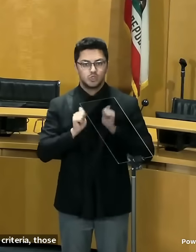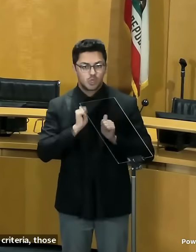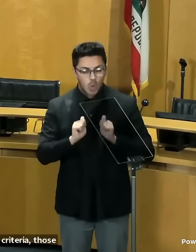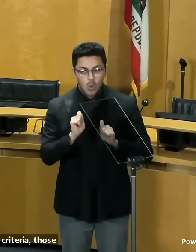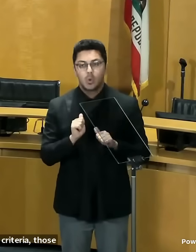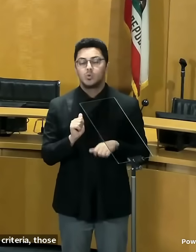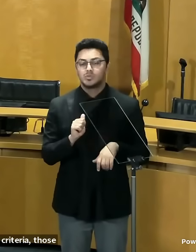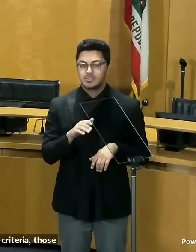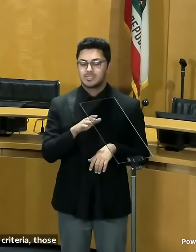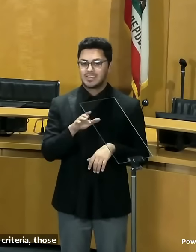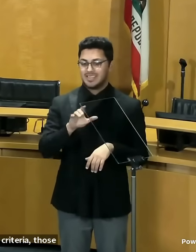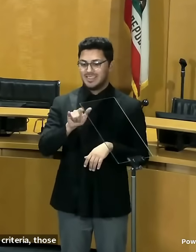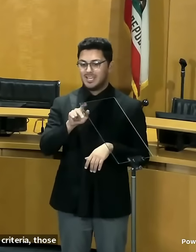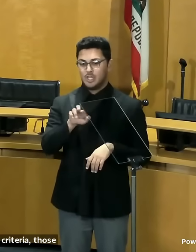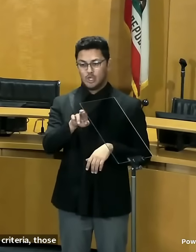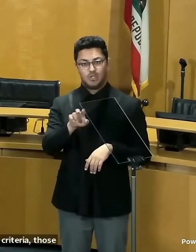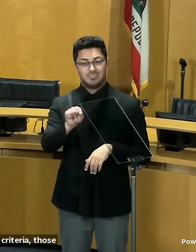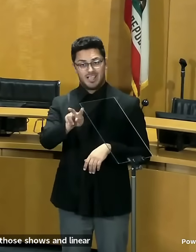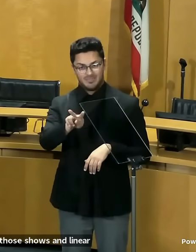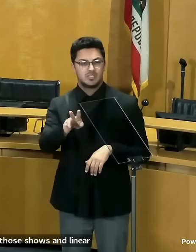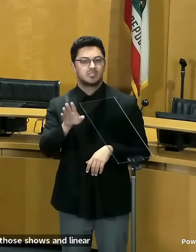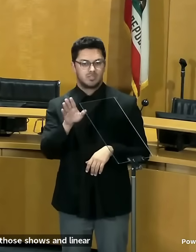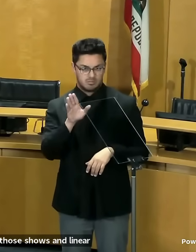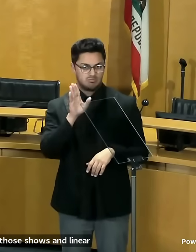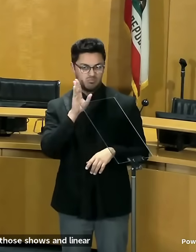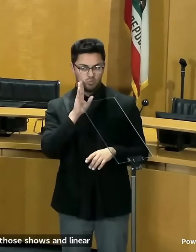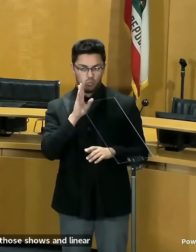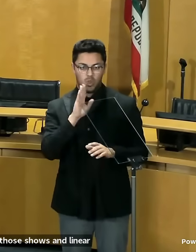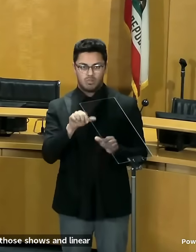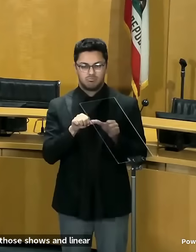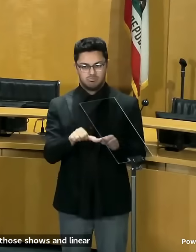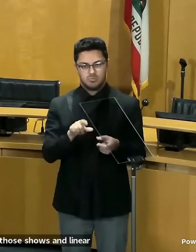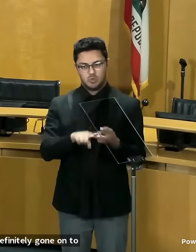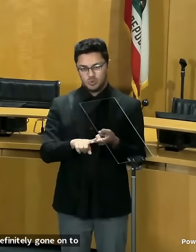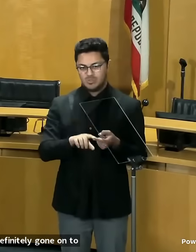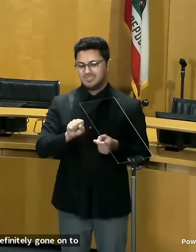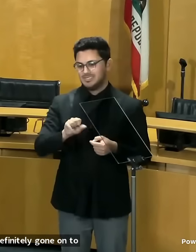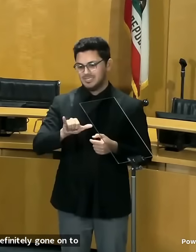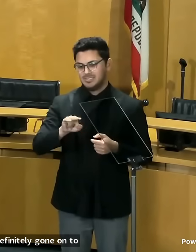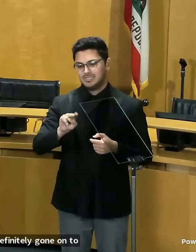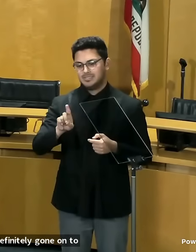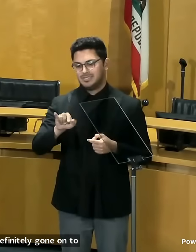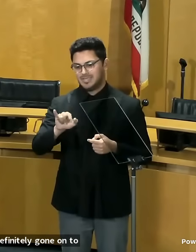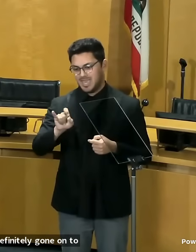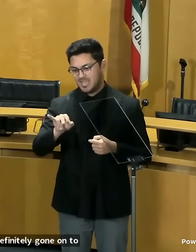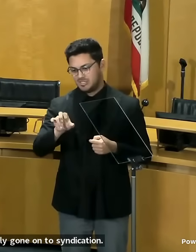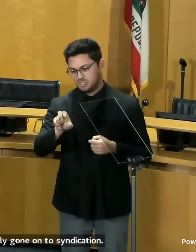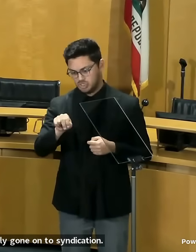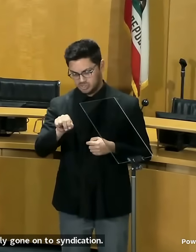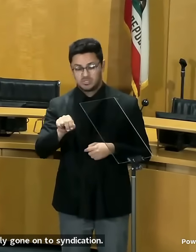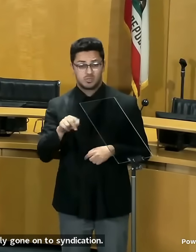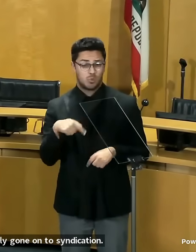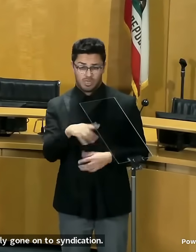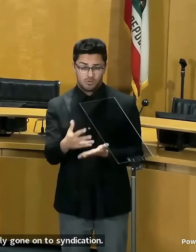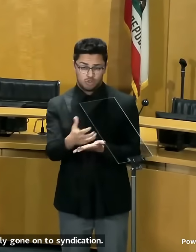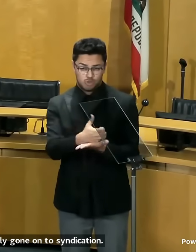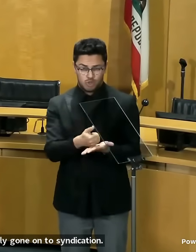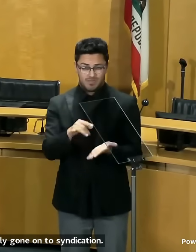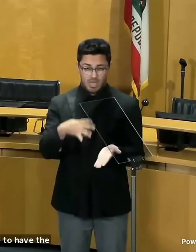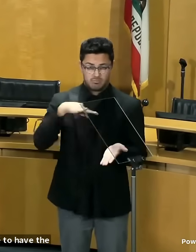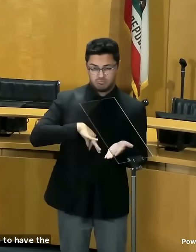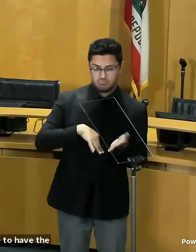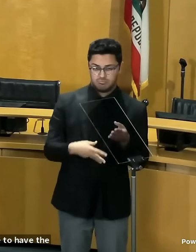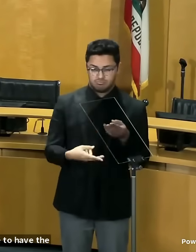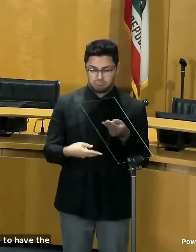linear television would have definitely gone on to syndication. So they deserve to have the bonus, and